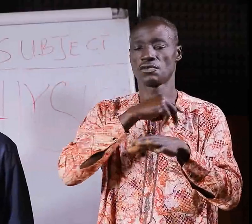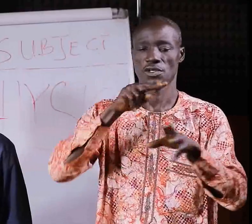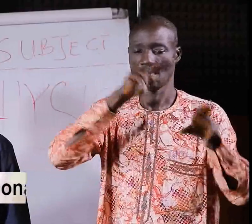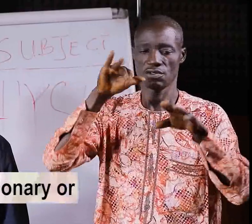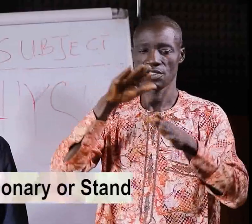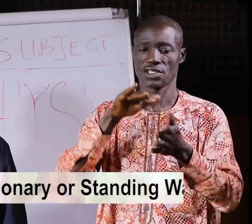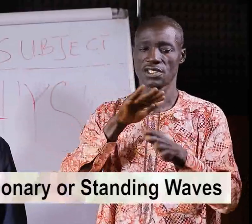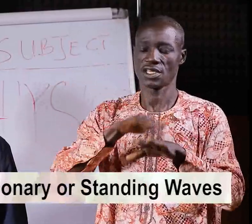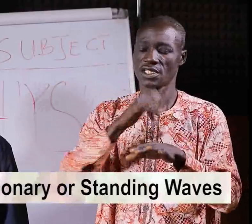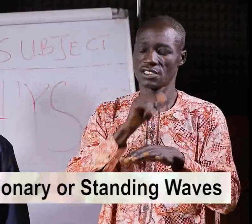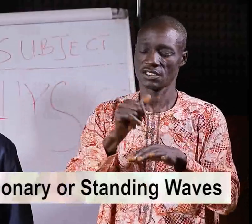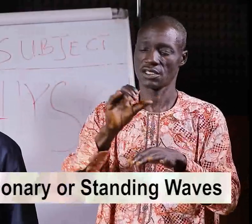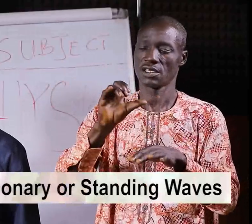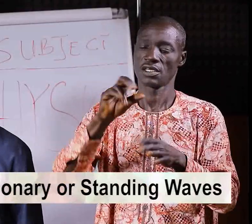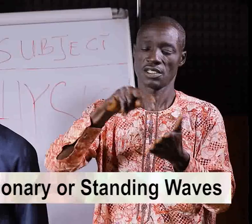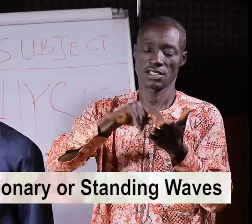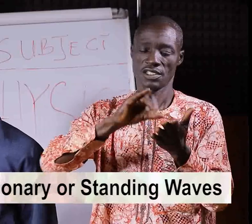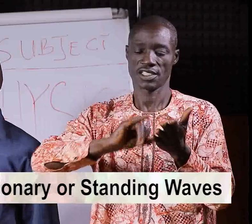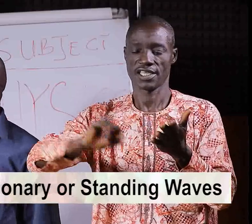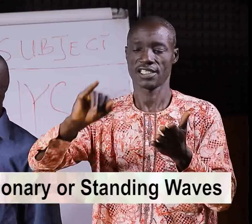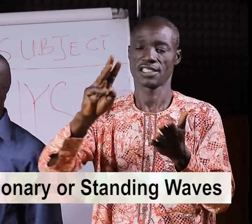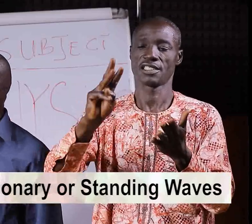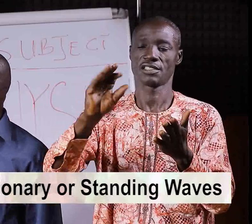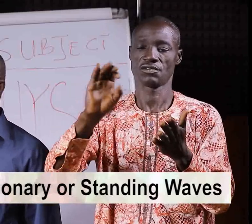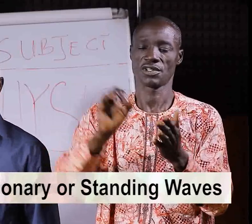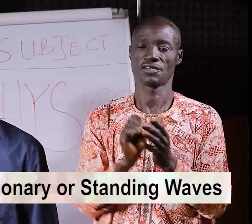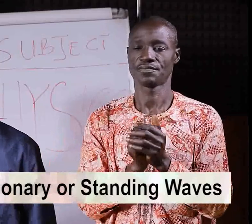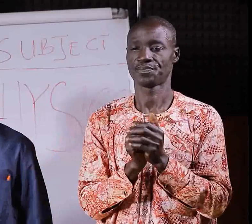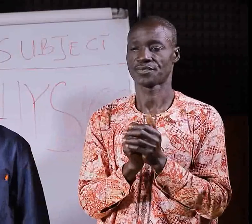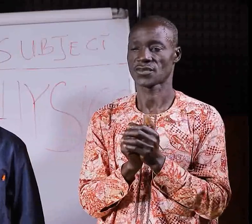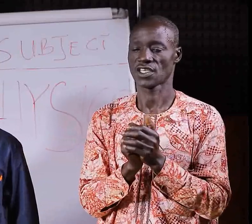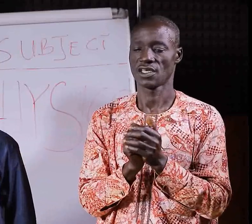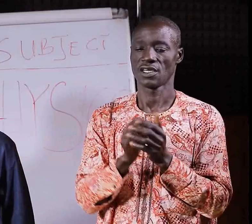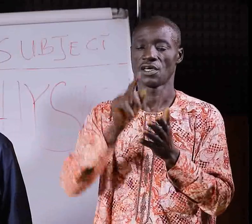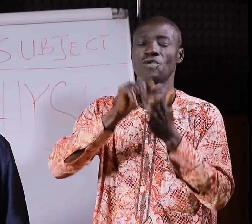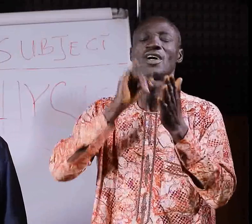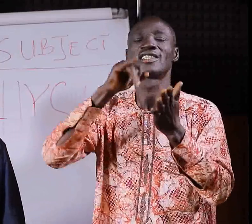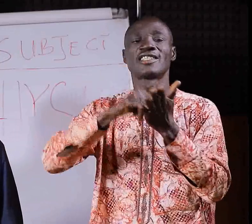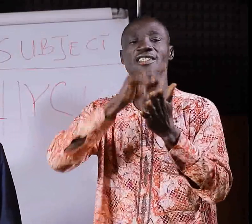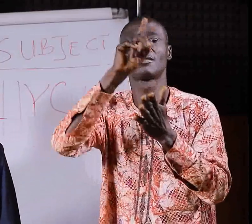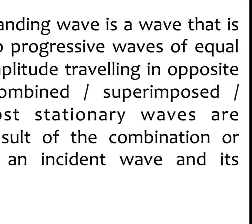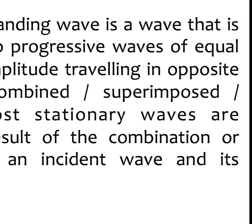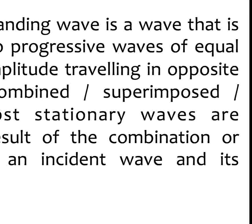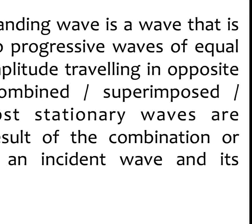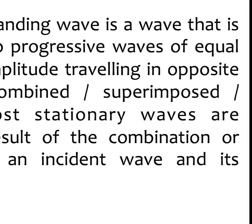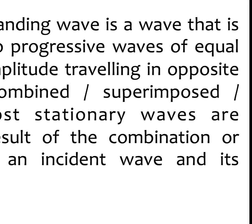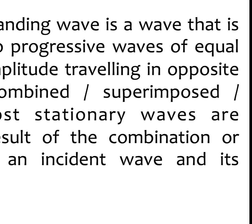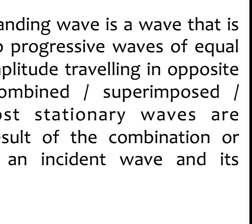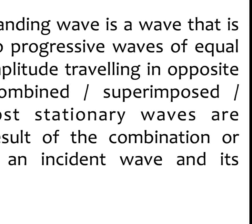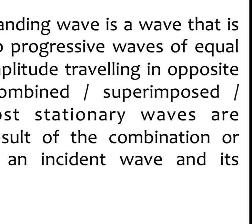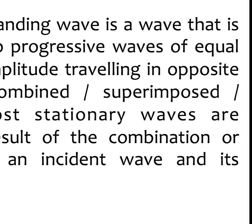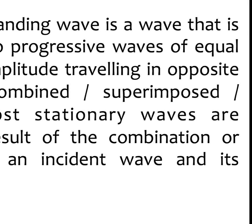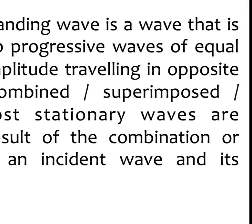at stationary or standing waves. What is a stationary wave? It simply